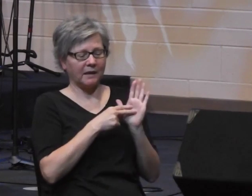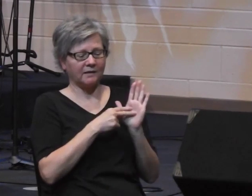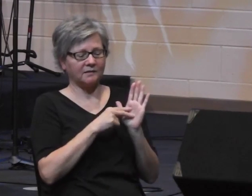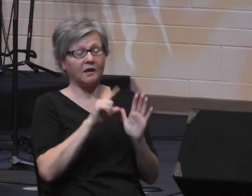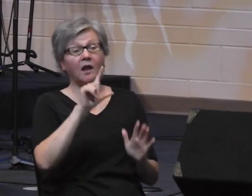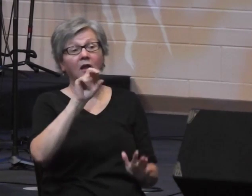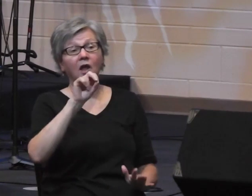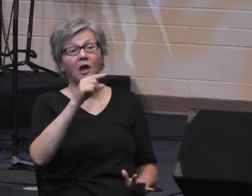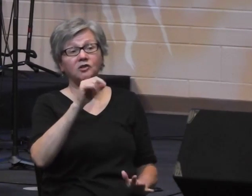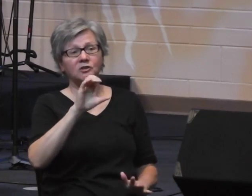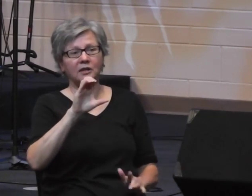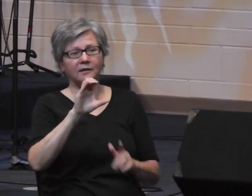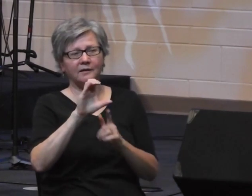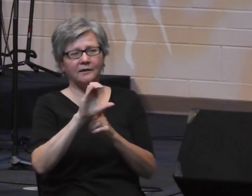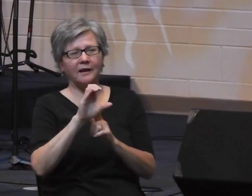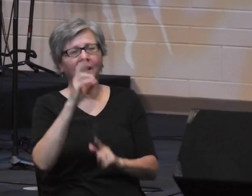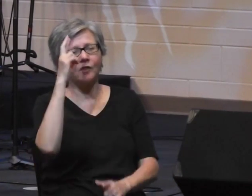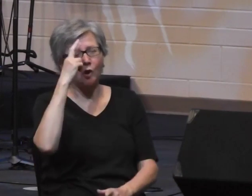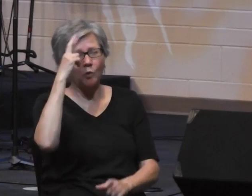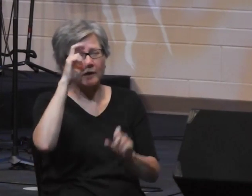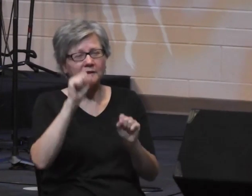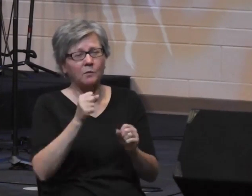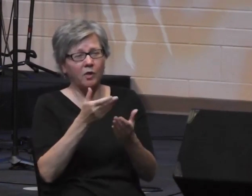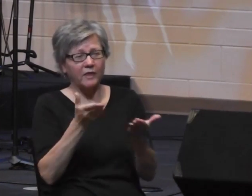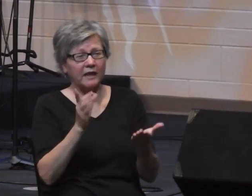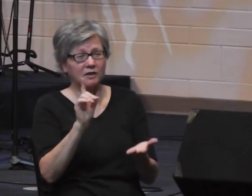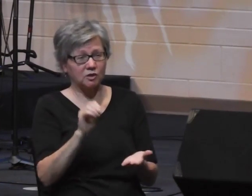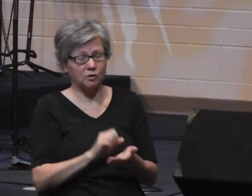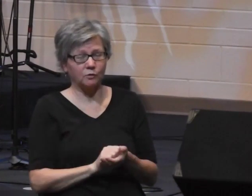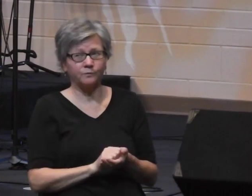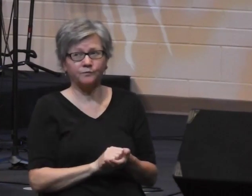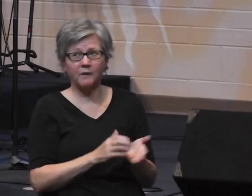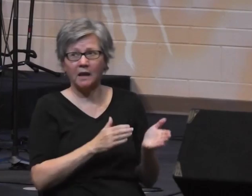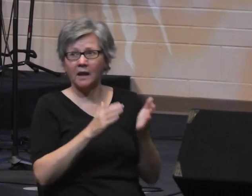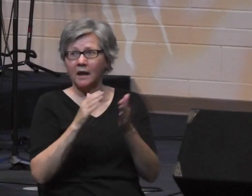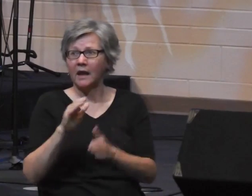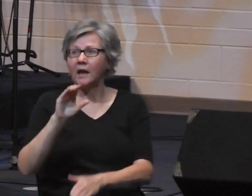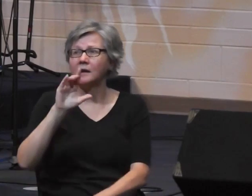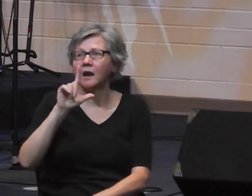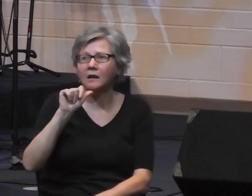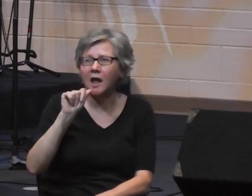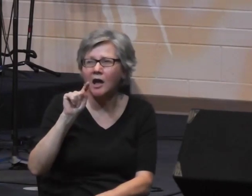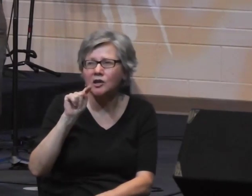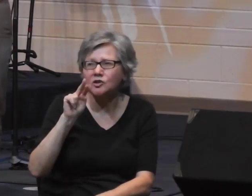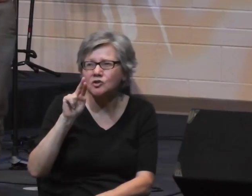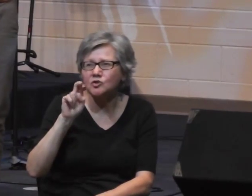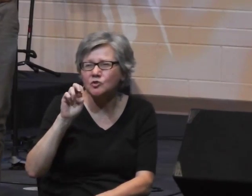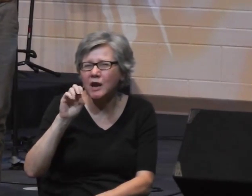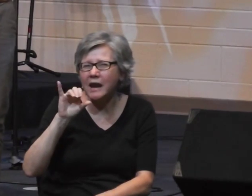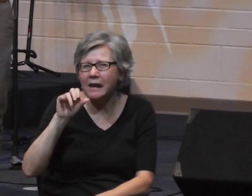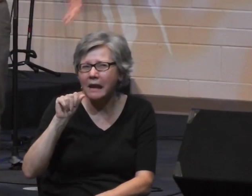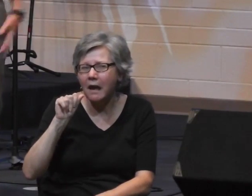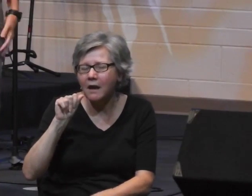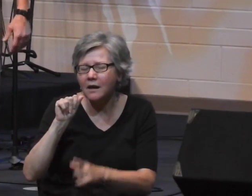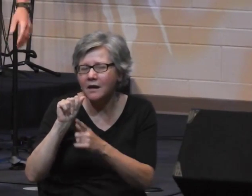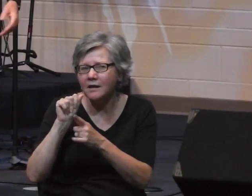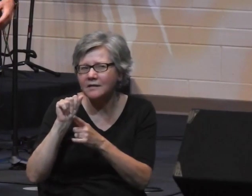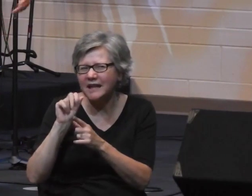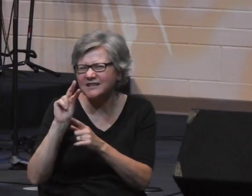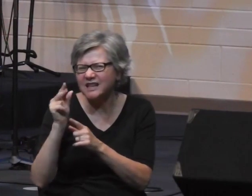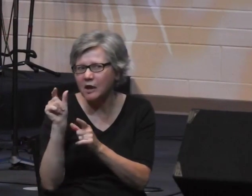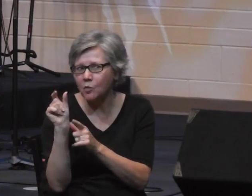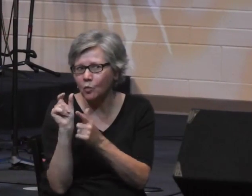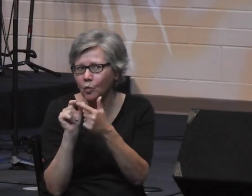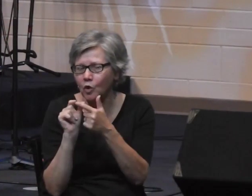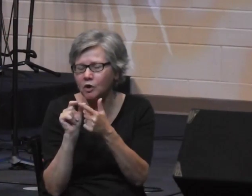It's the reasonable thing to do. And latreia just means worship or service or way of responding